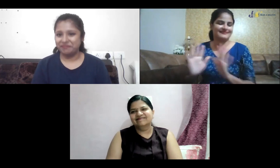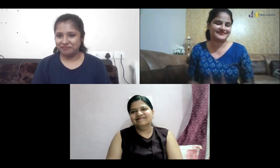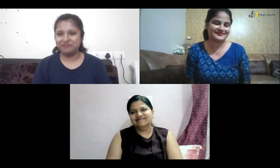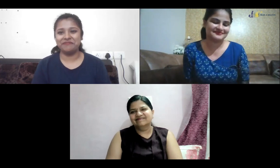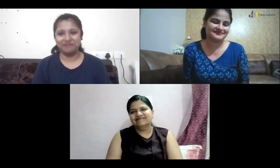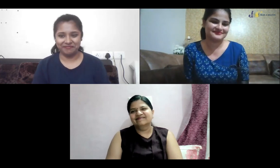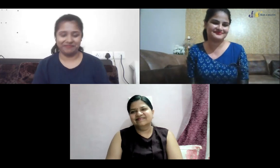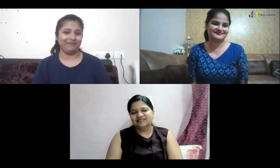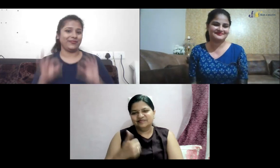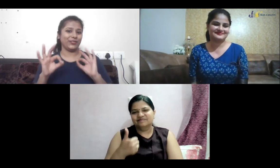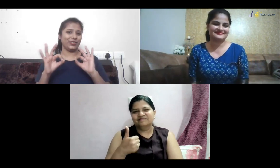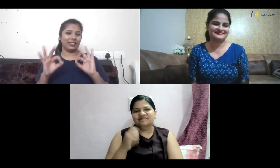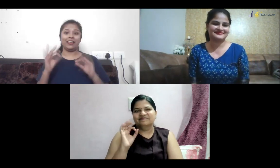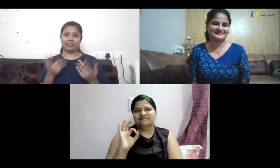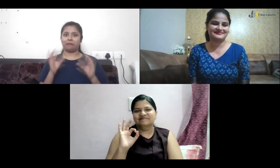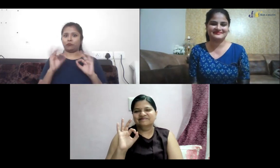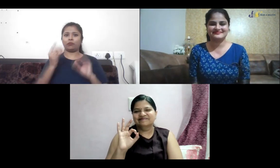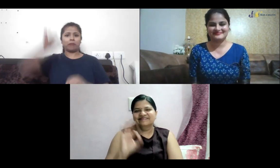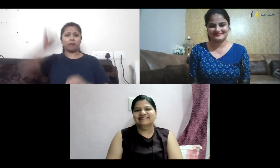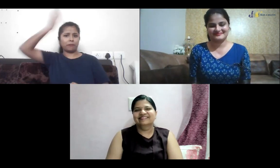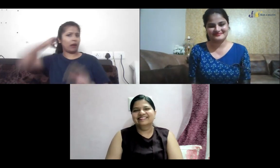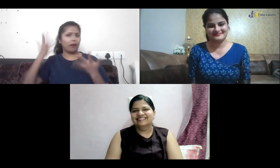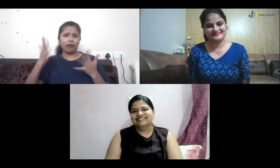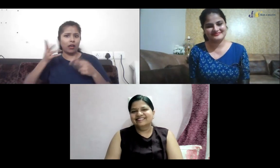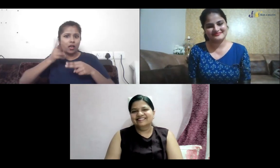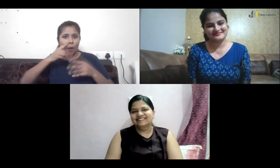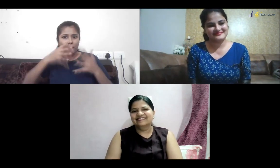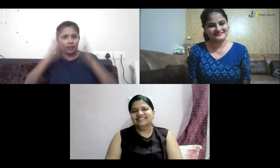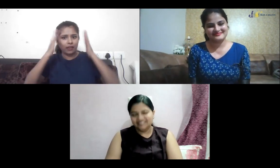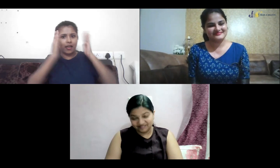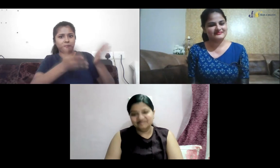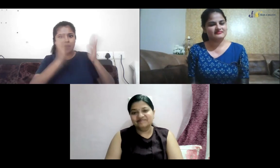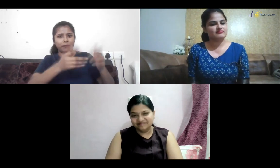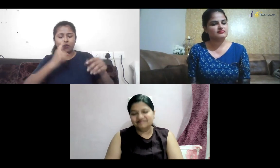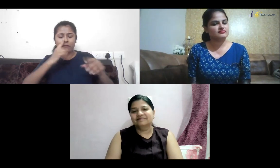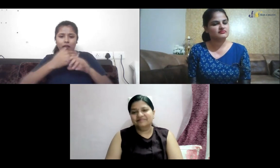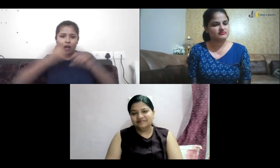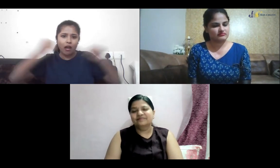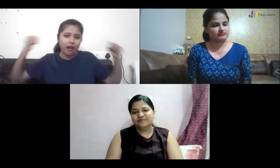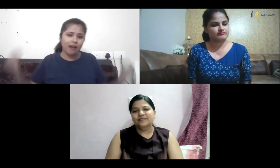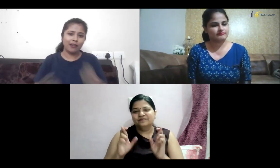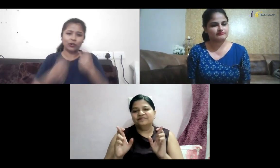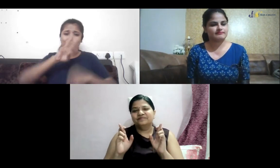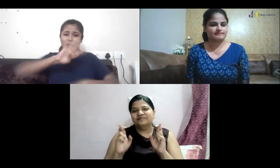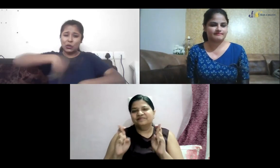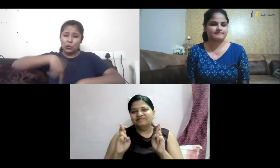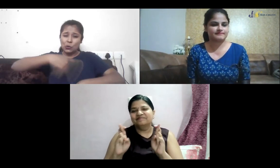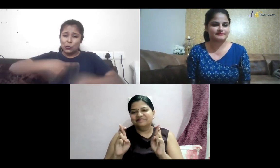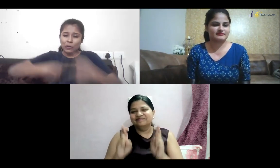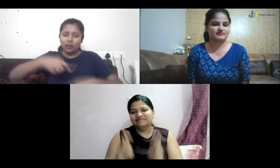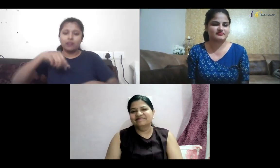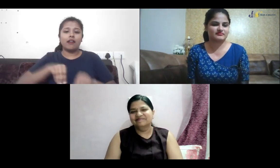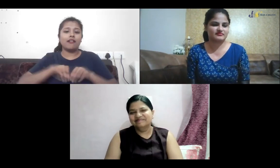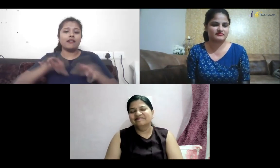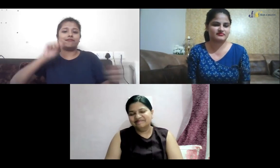she thought that yeah, she has to support me because I'm Wow. working too. Earlier, it was not like that. The women, people were depending on the women. Women